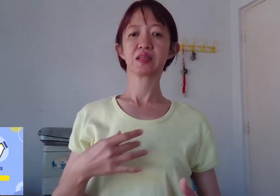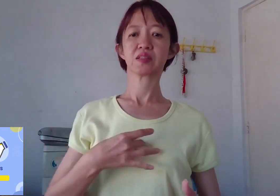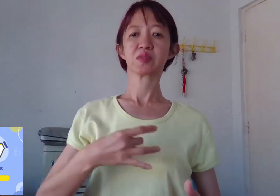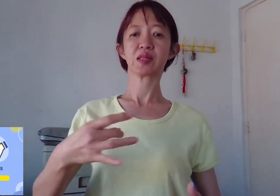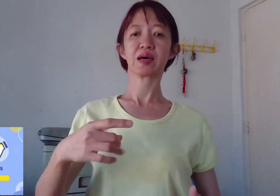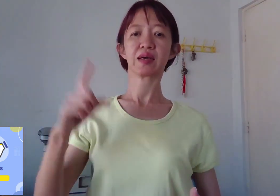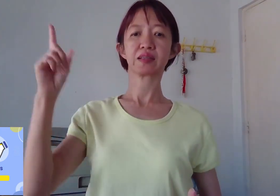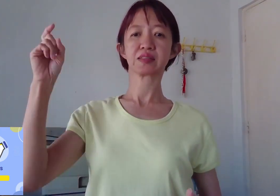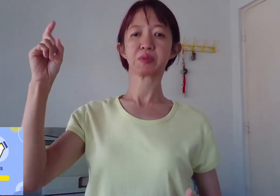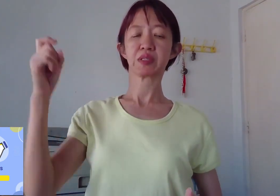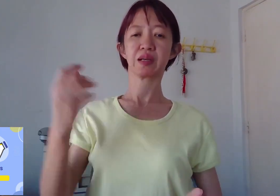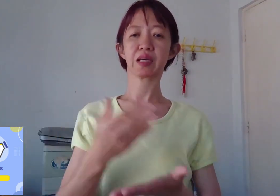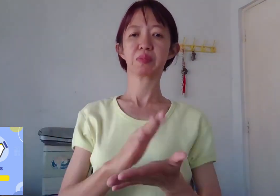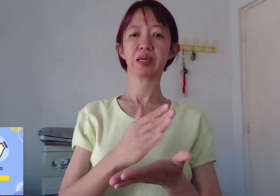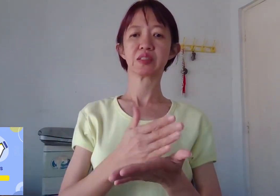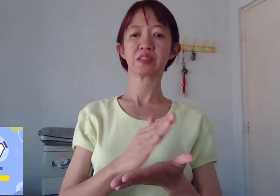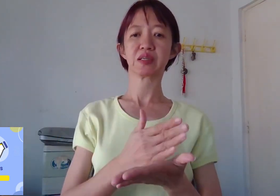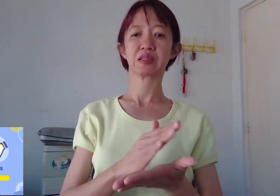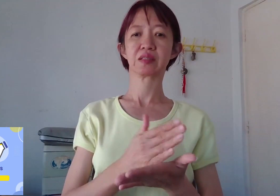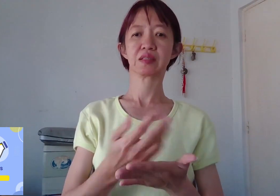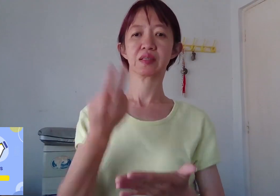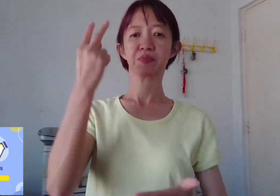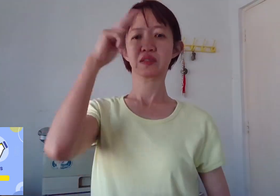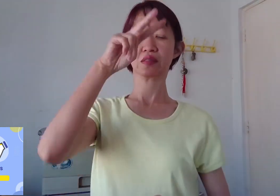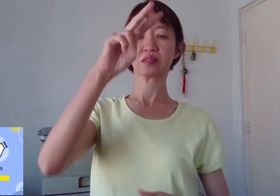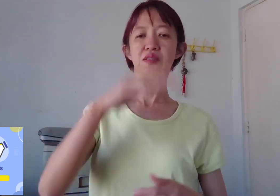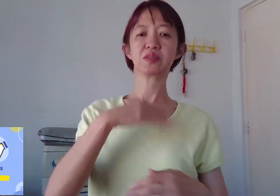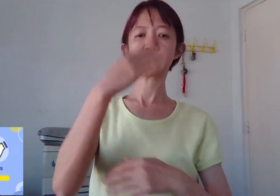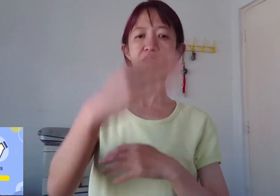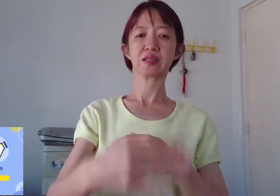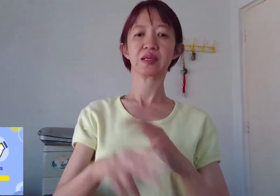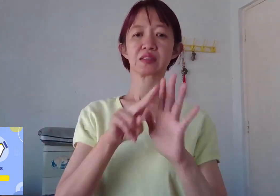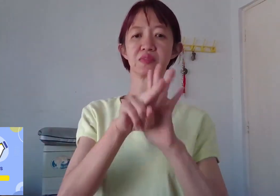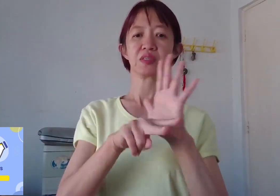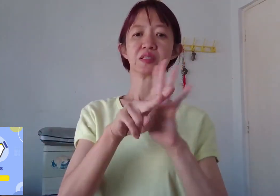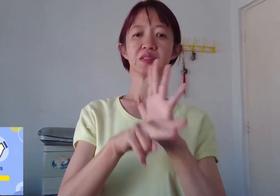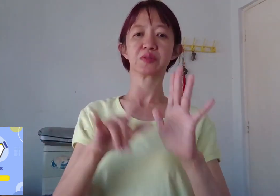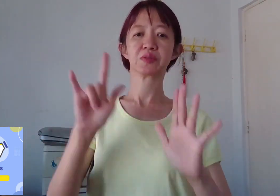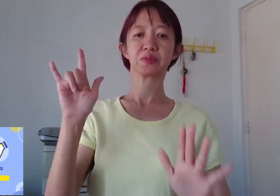to like, subscribe, and share. See you in the next video.